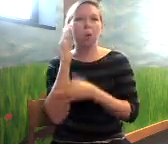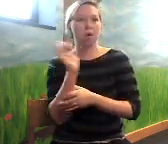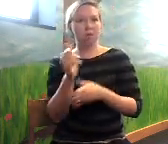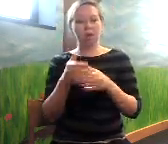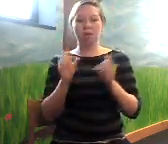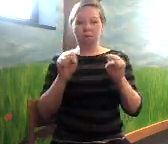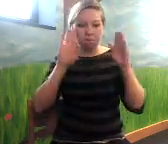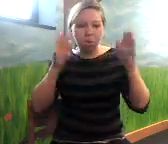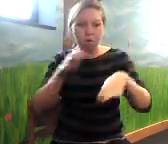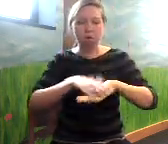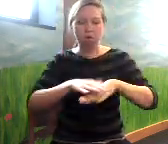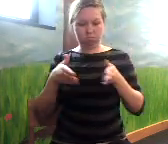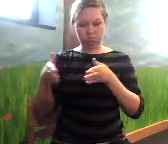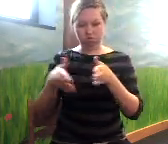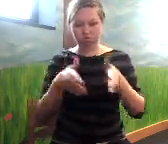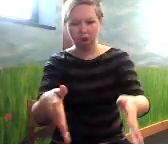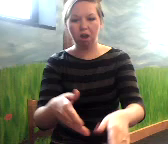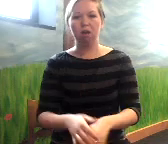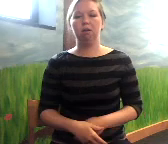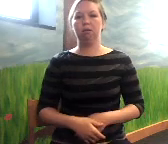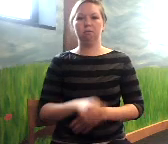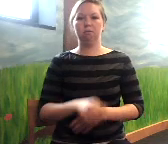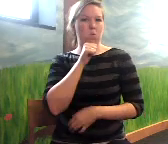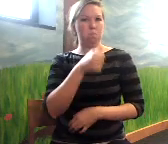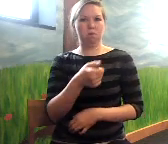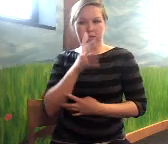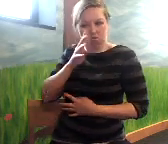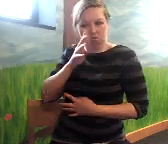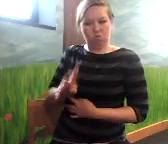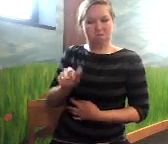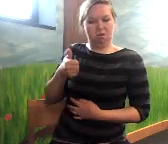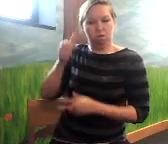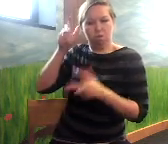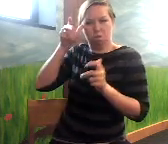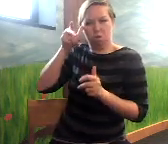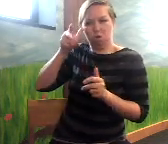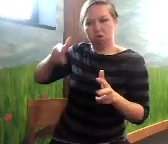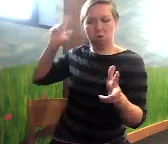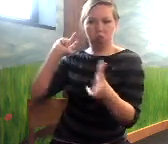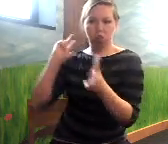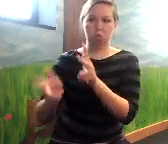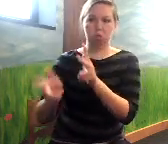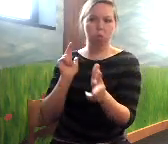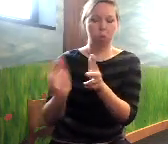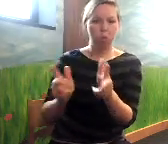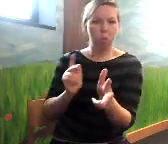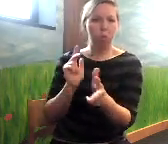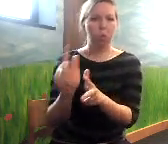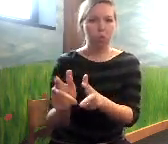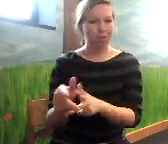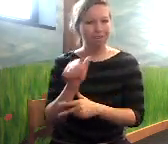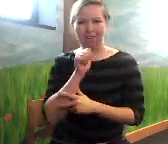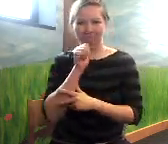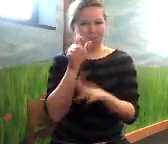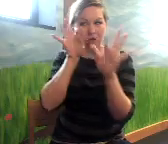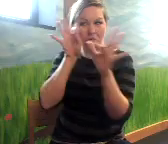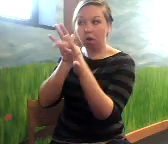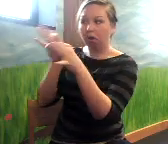Either open track, the finish line, or other horses, and not to focus on what's happening. Is the